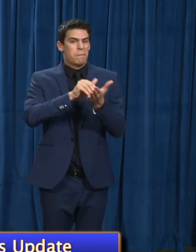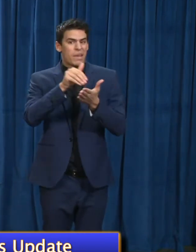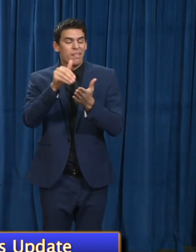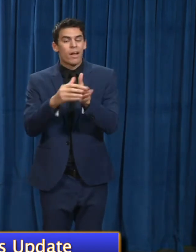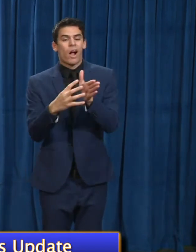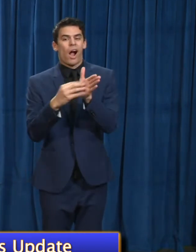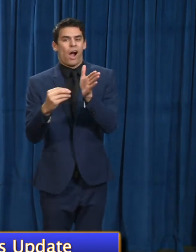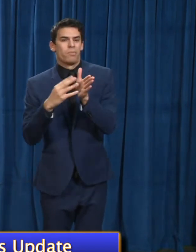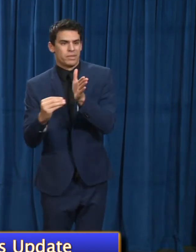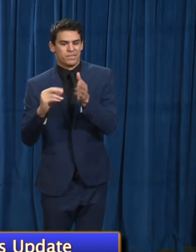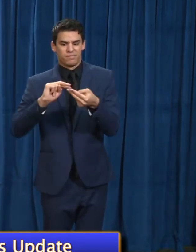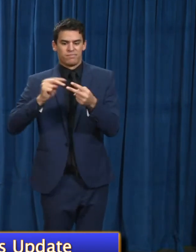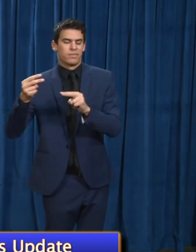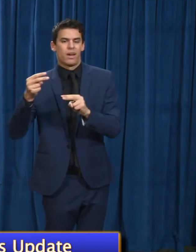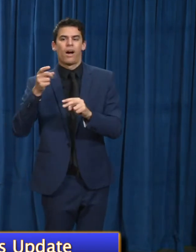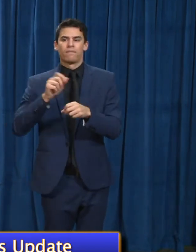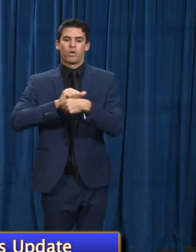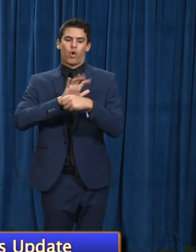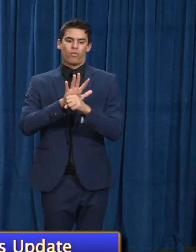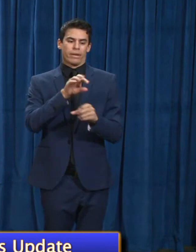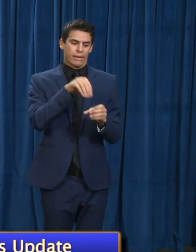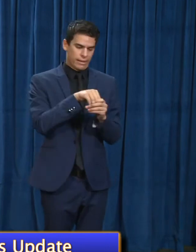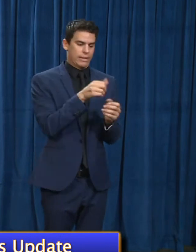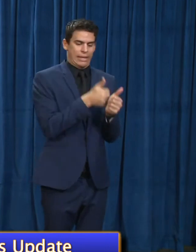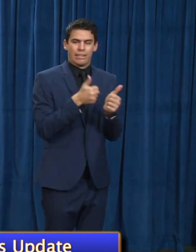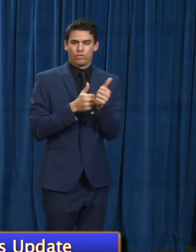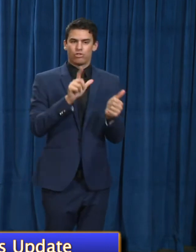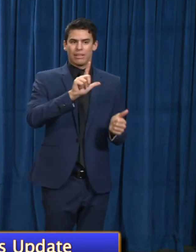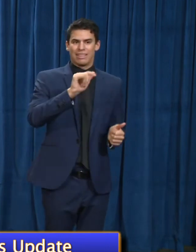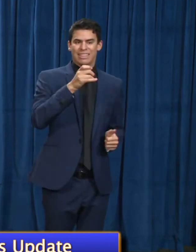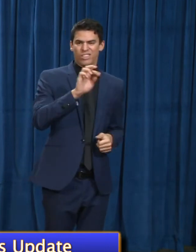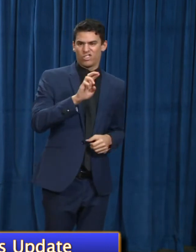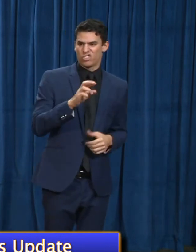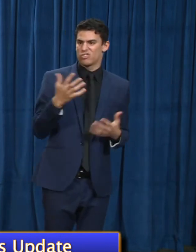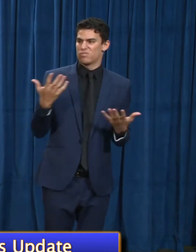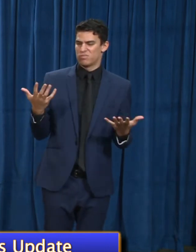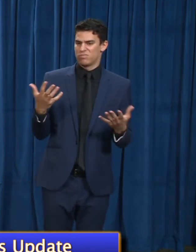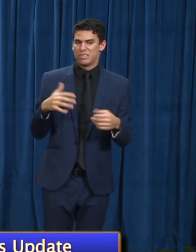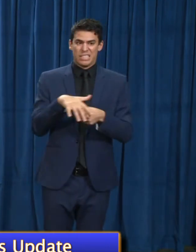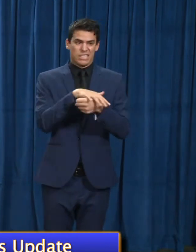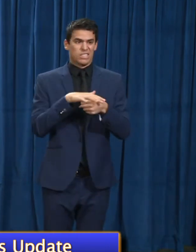is an indicator and a predictor of clinical cases in the area.